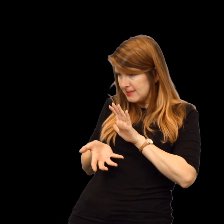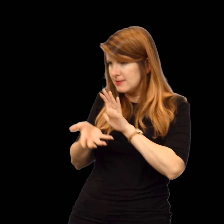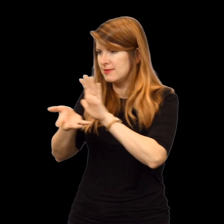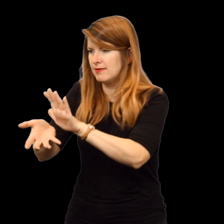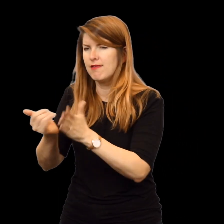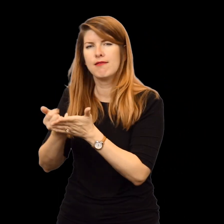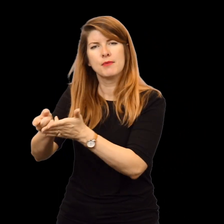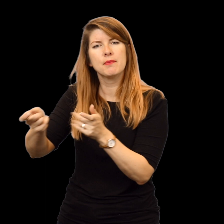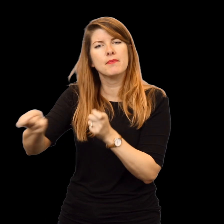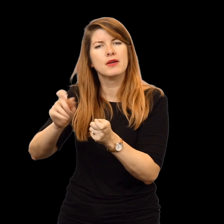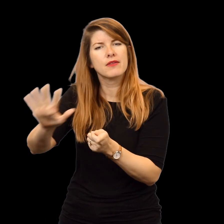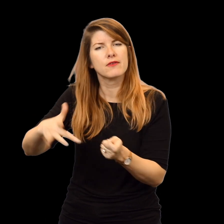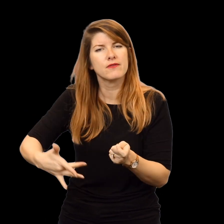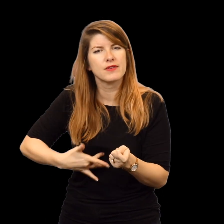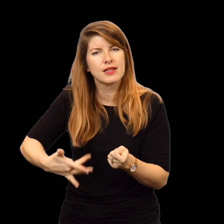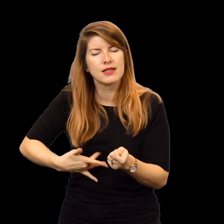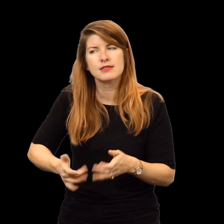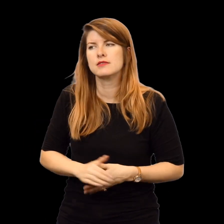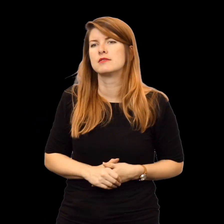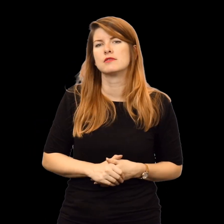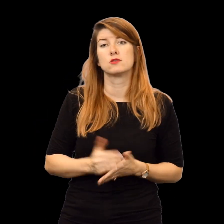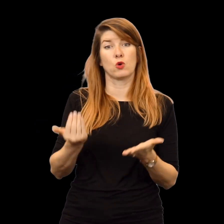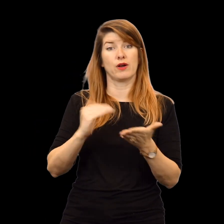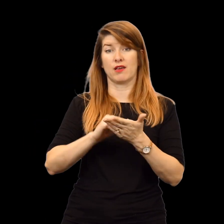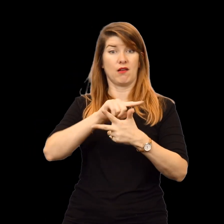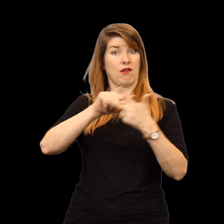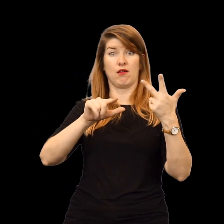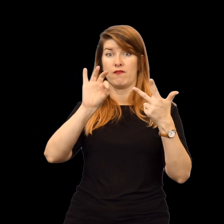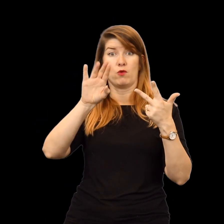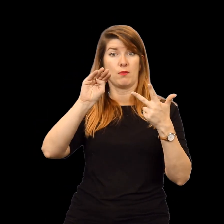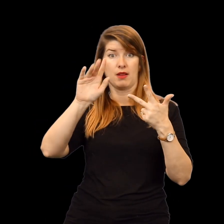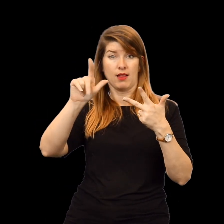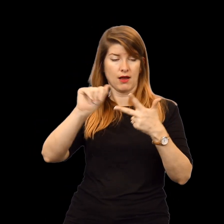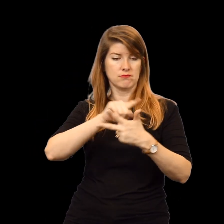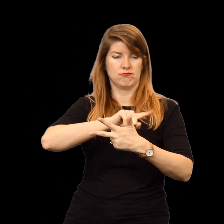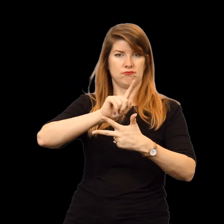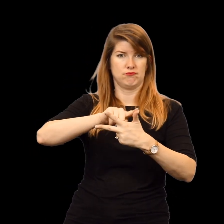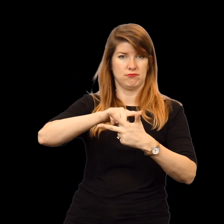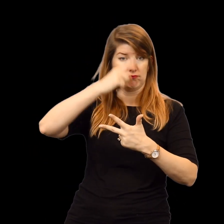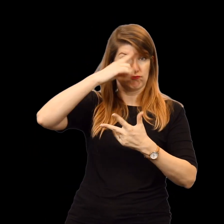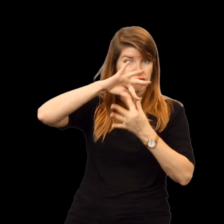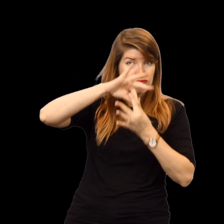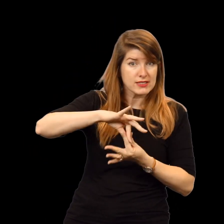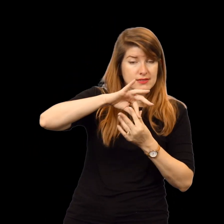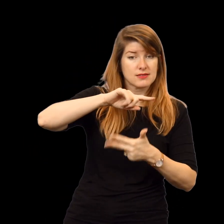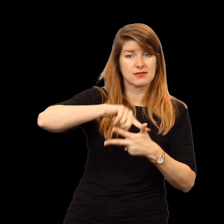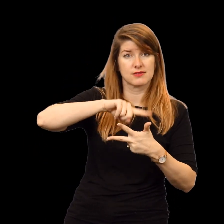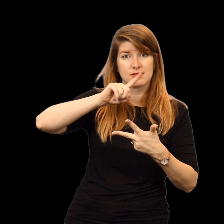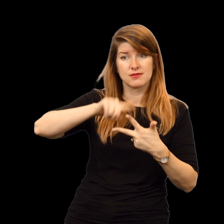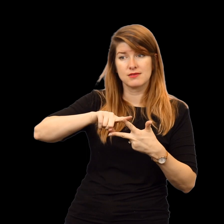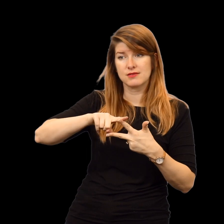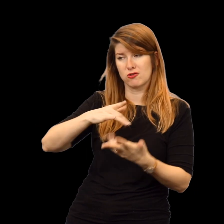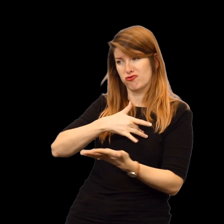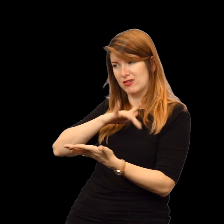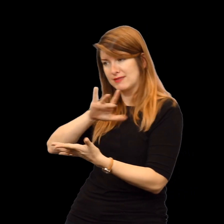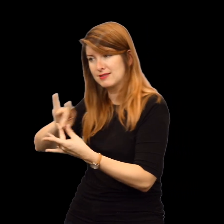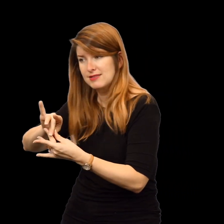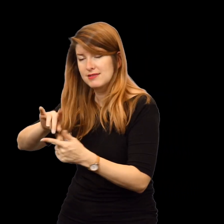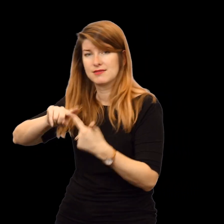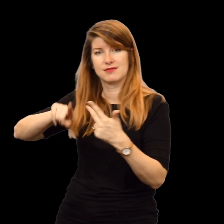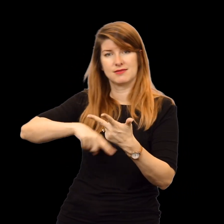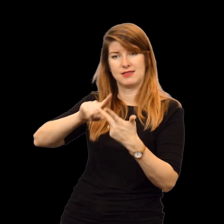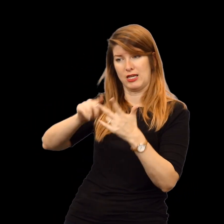to basically manage what they're feeling. So again, the formula is presence, and resonance